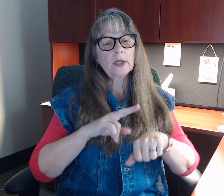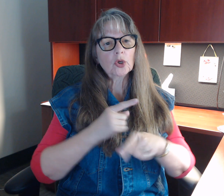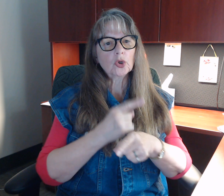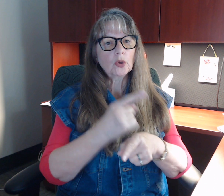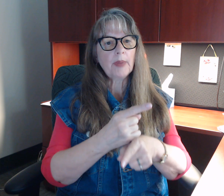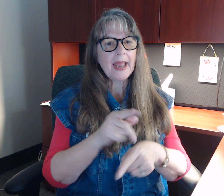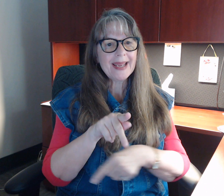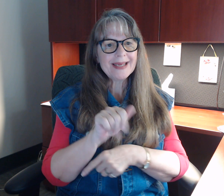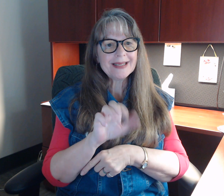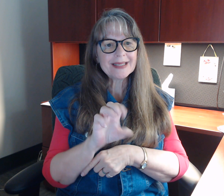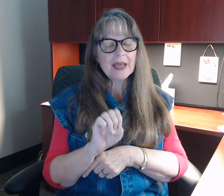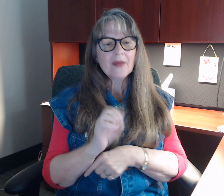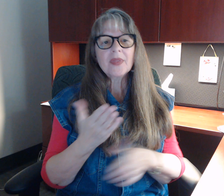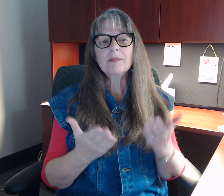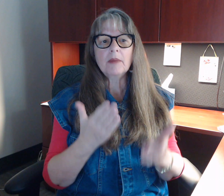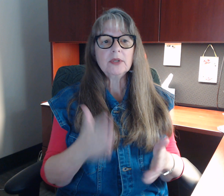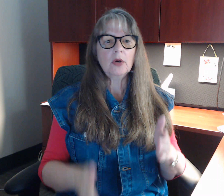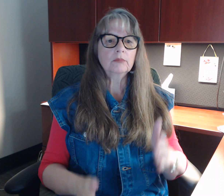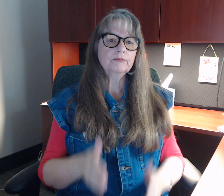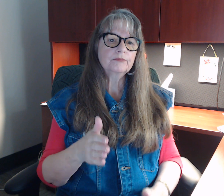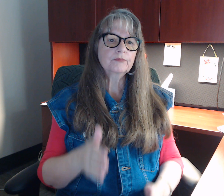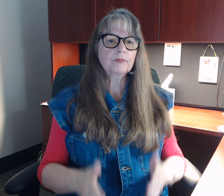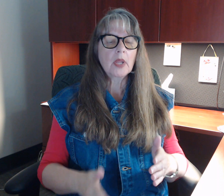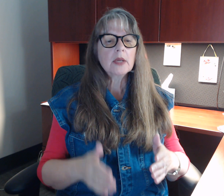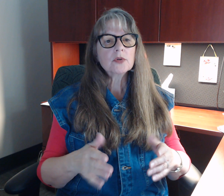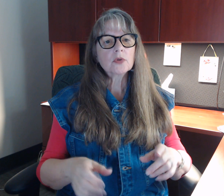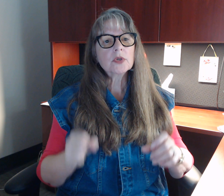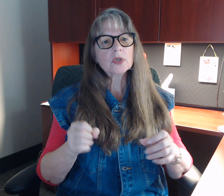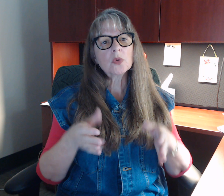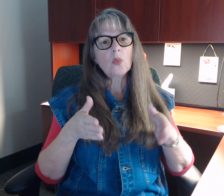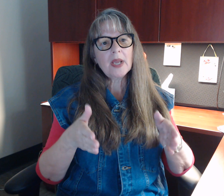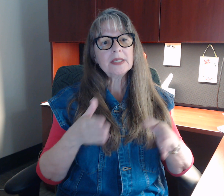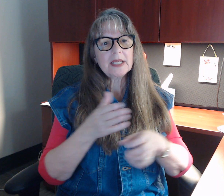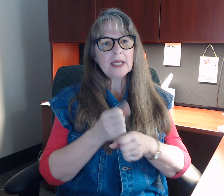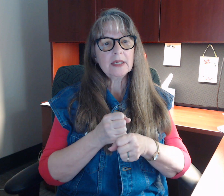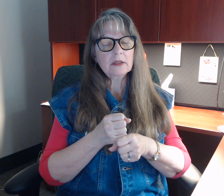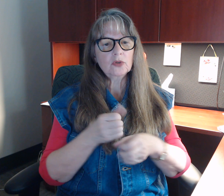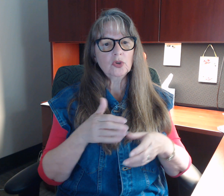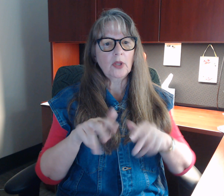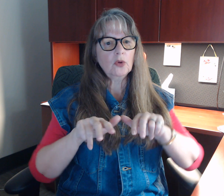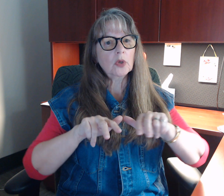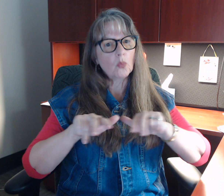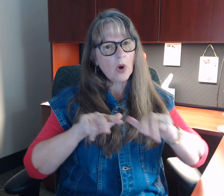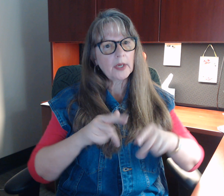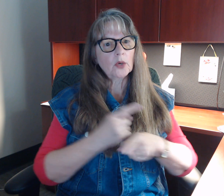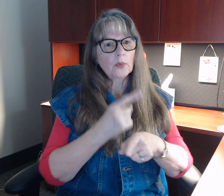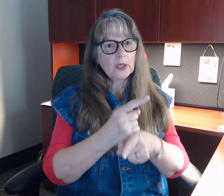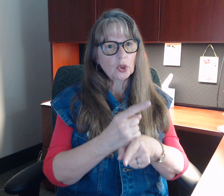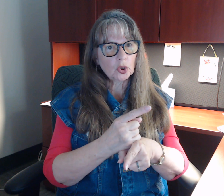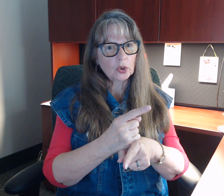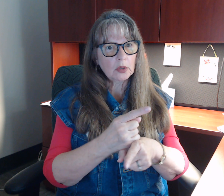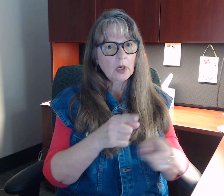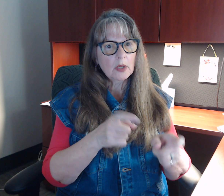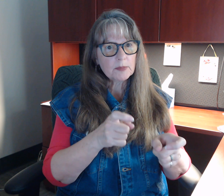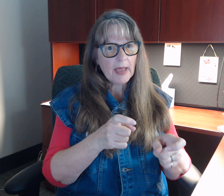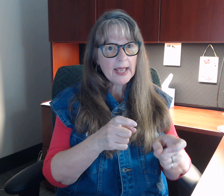regular pace, they probably don't. So this is a way to get that you can walk at a regular